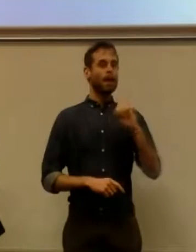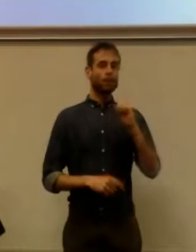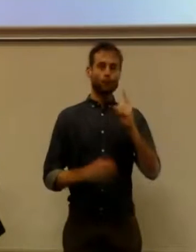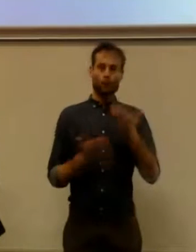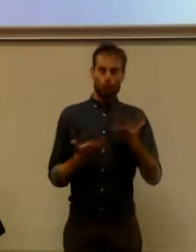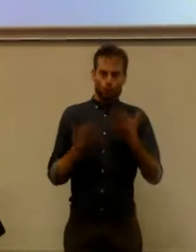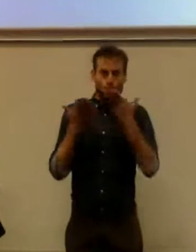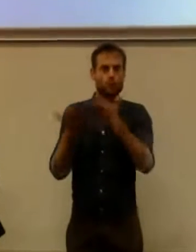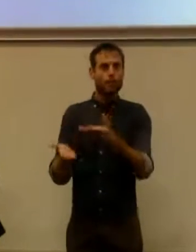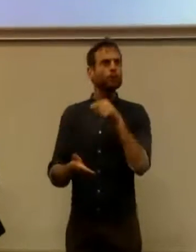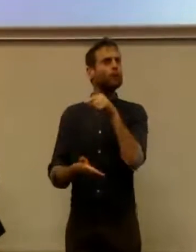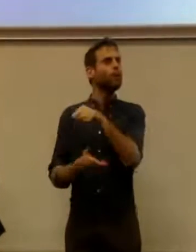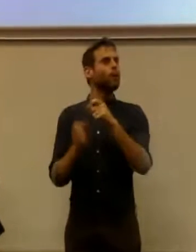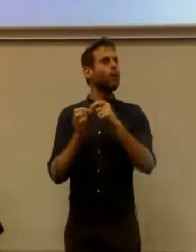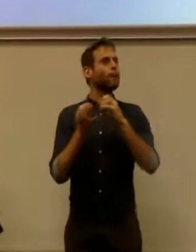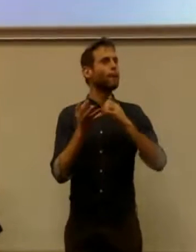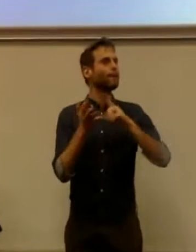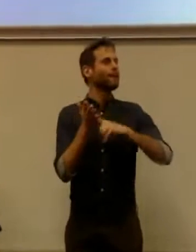An important part of her life.